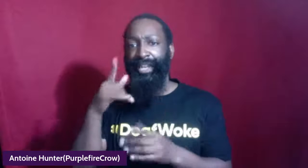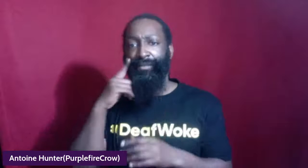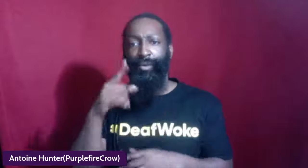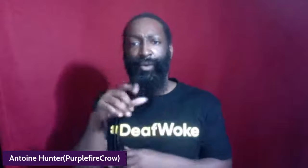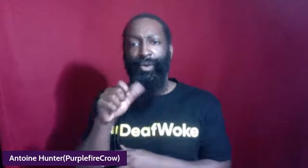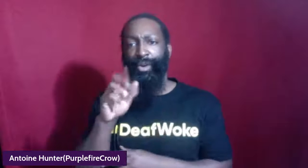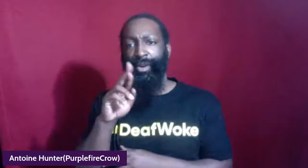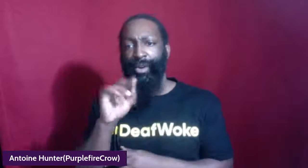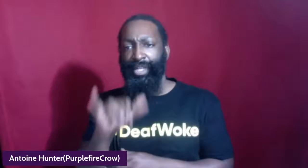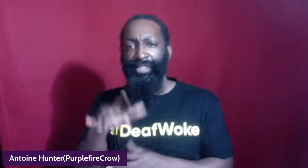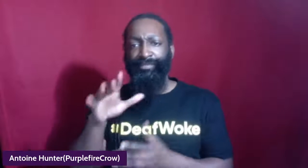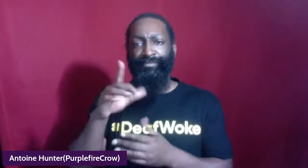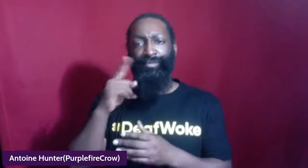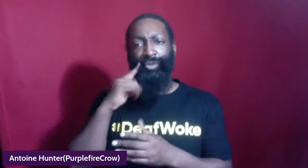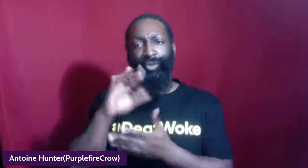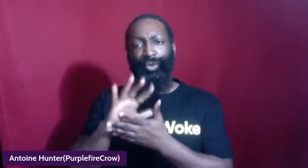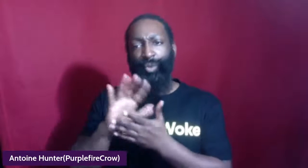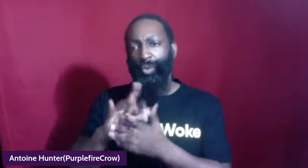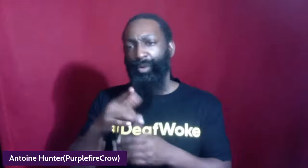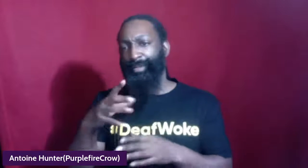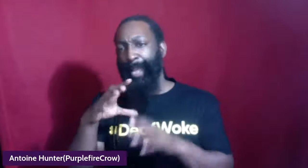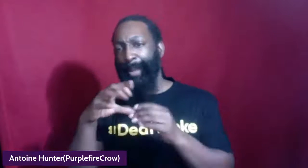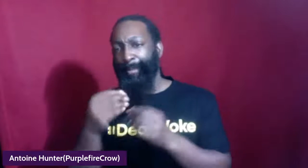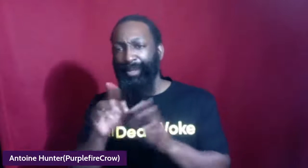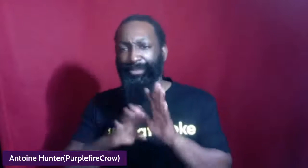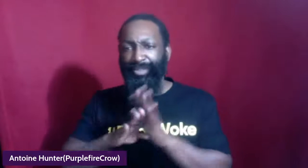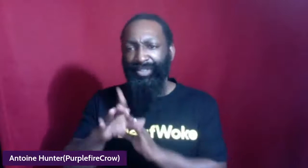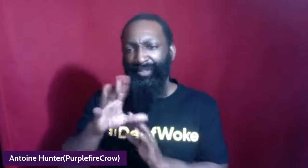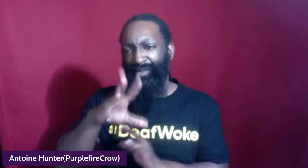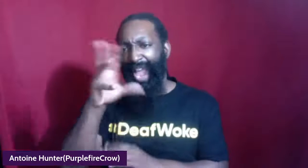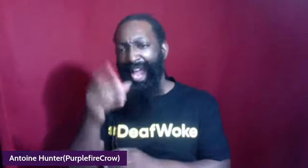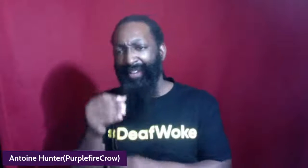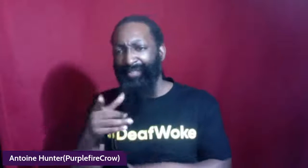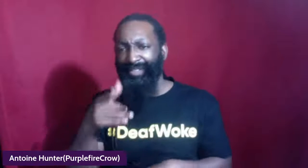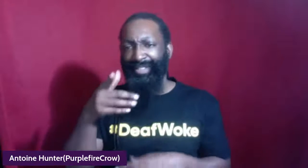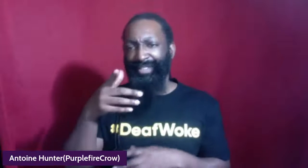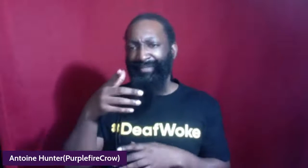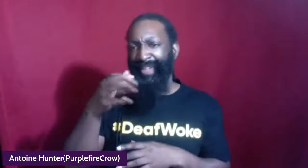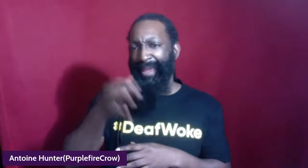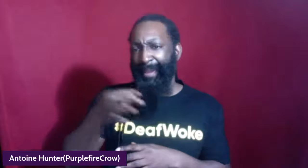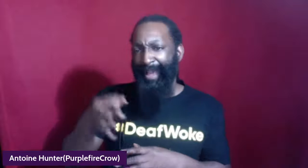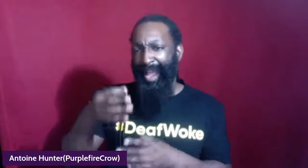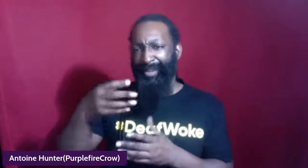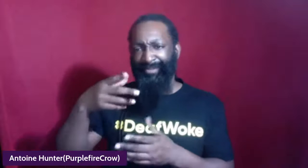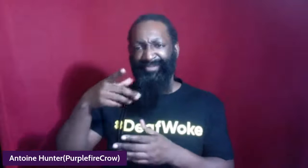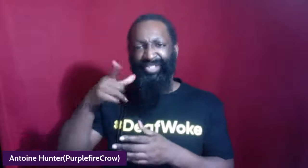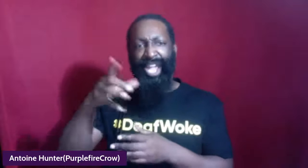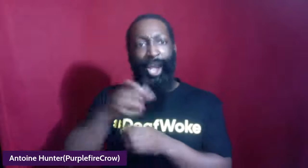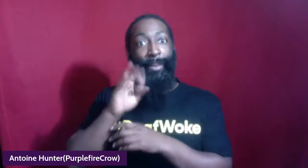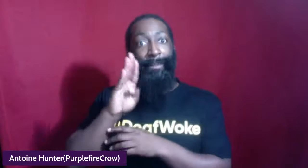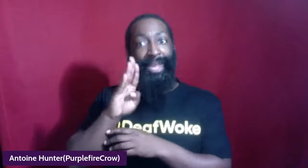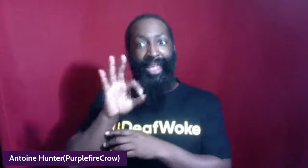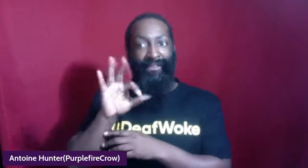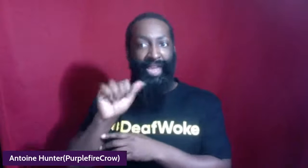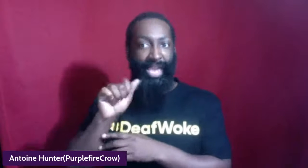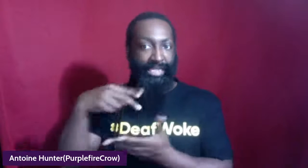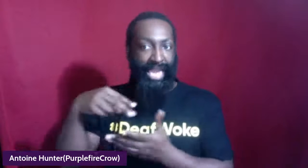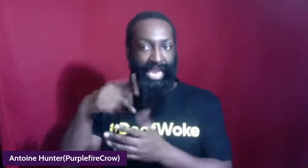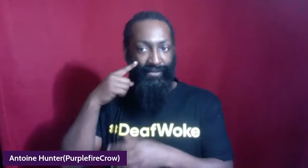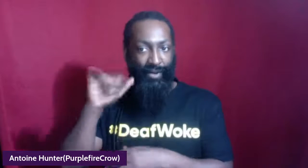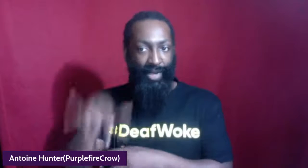She has studied at an array of schools and companies, pursuing African hip hop.